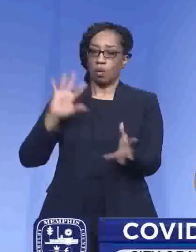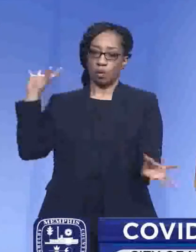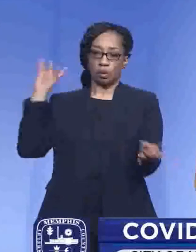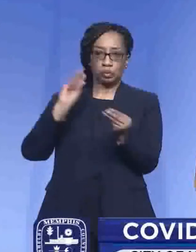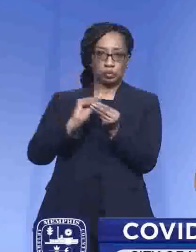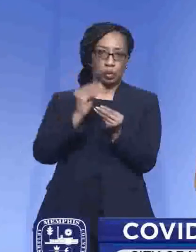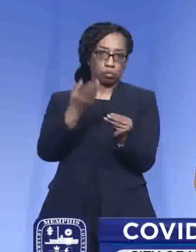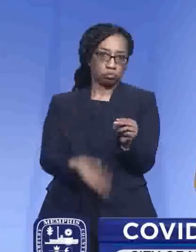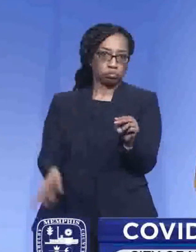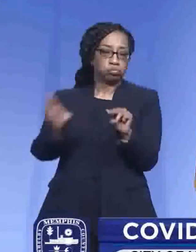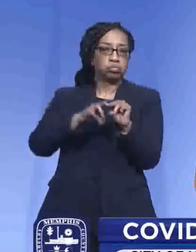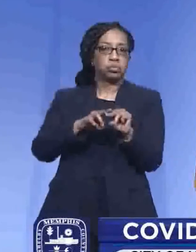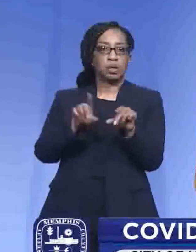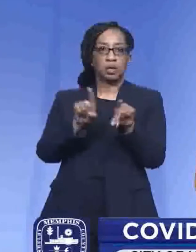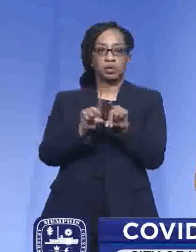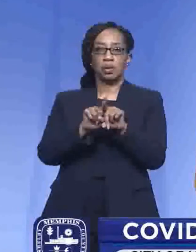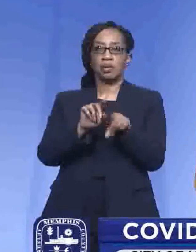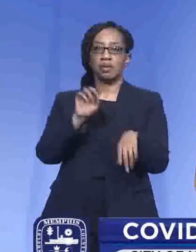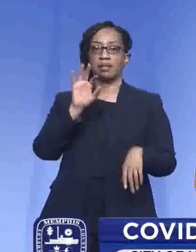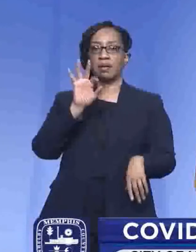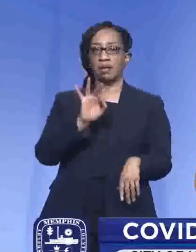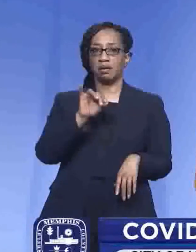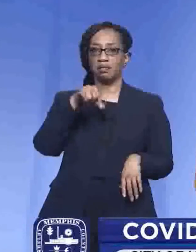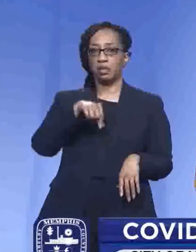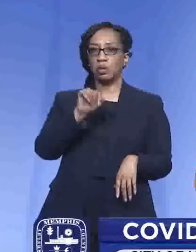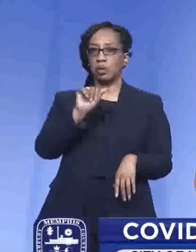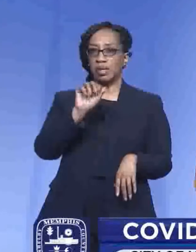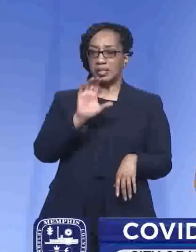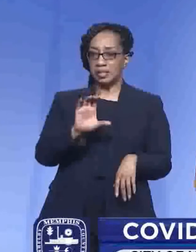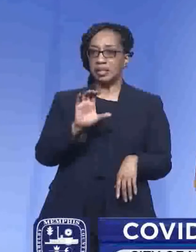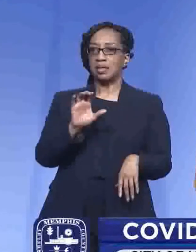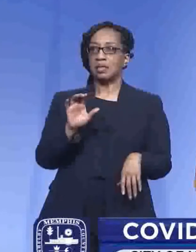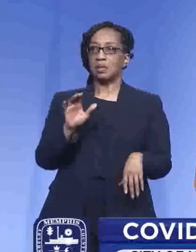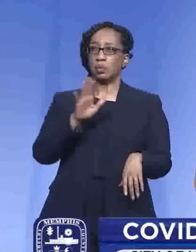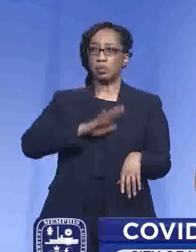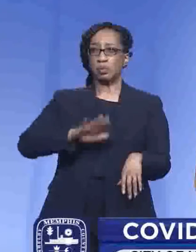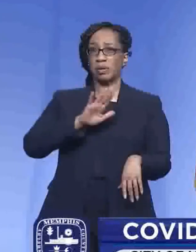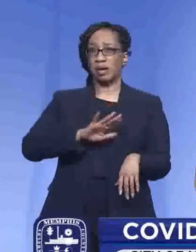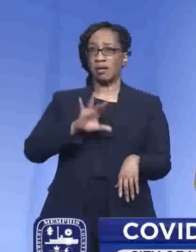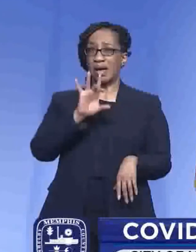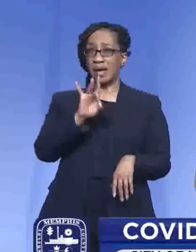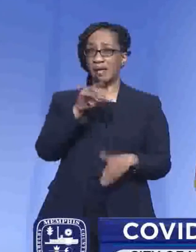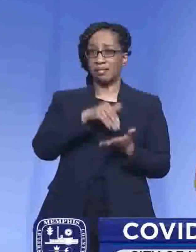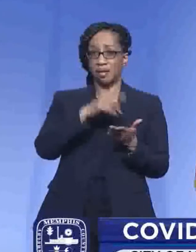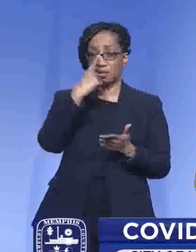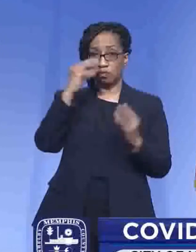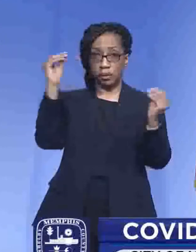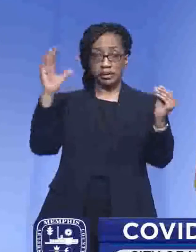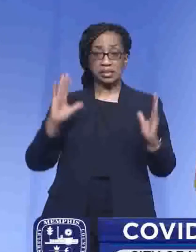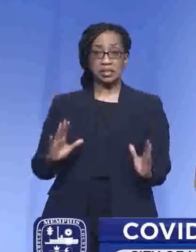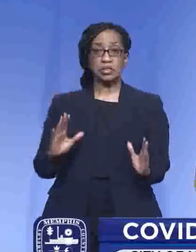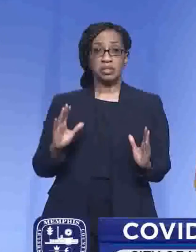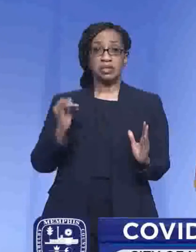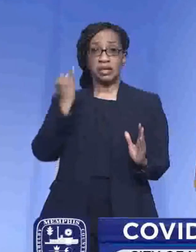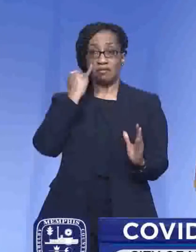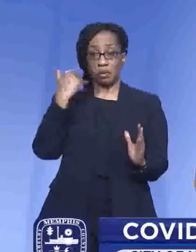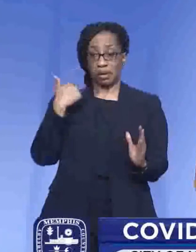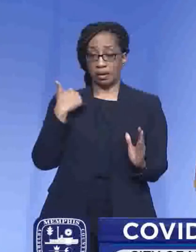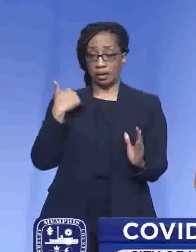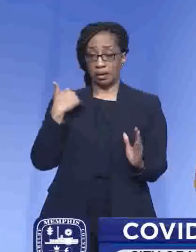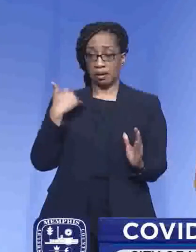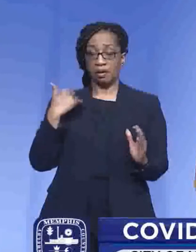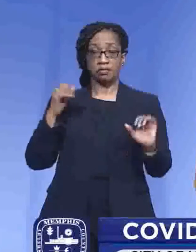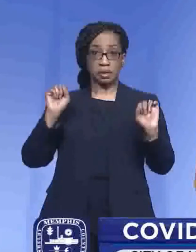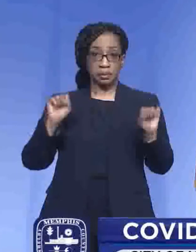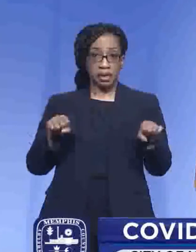distribute, plus the FQHCs. And as you heard this week, we're doing about 8,000 for the teachers. So we have the capacity now. We've